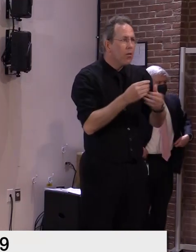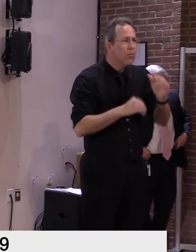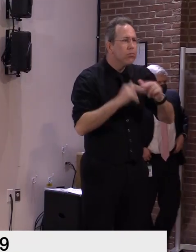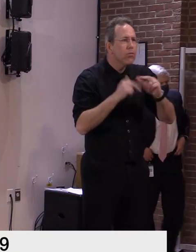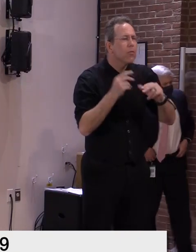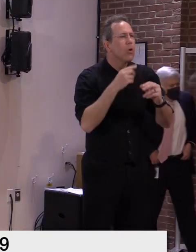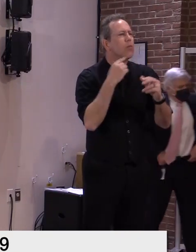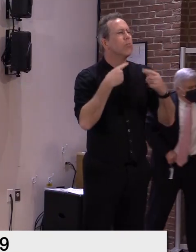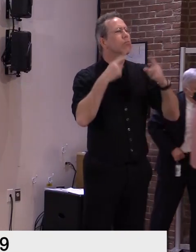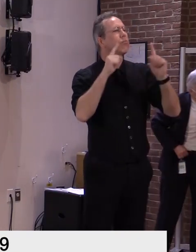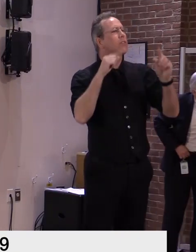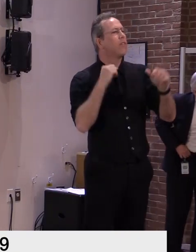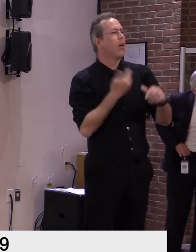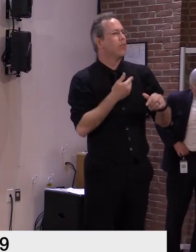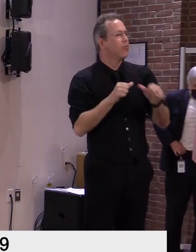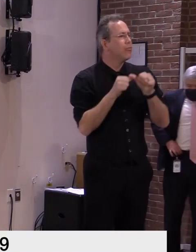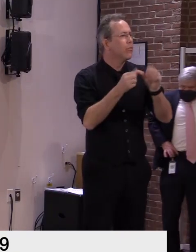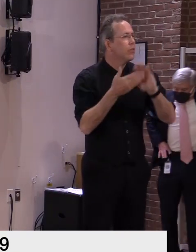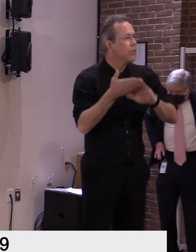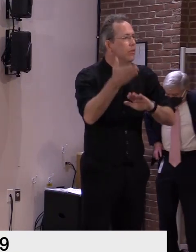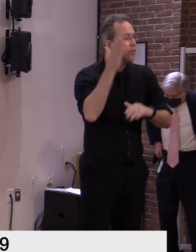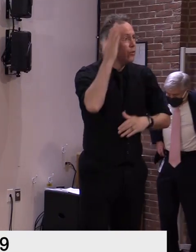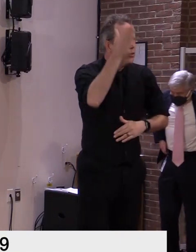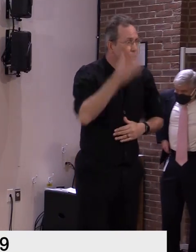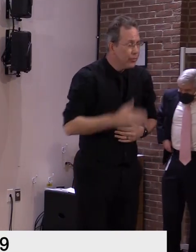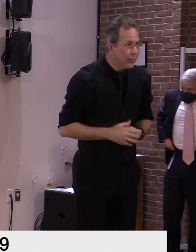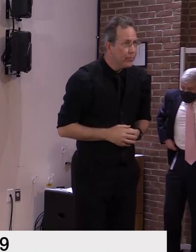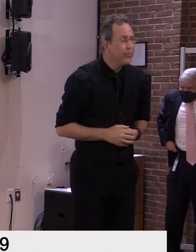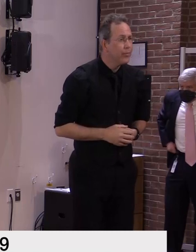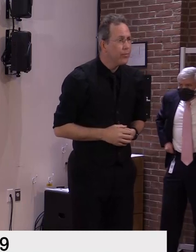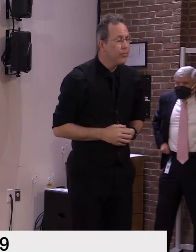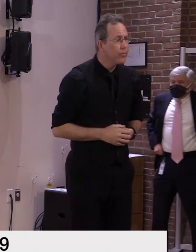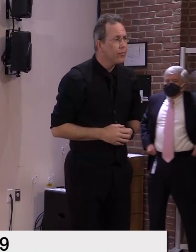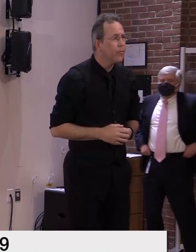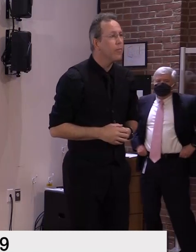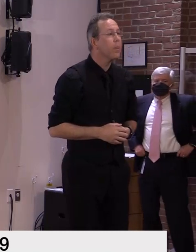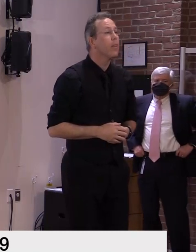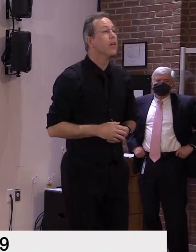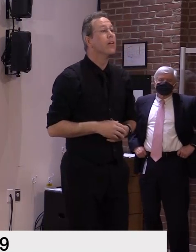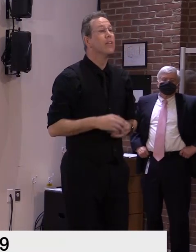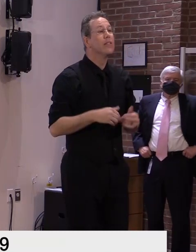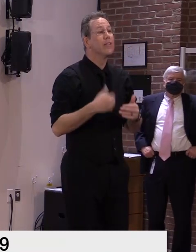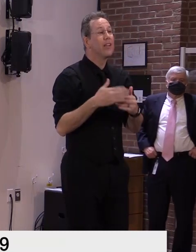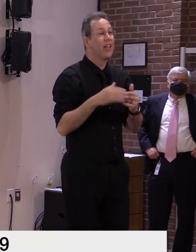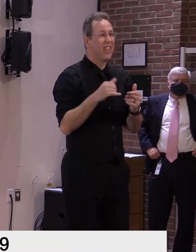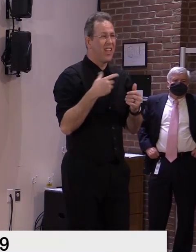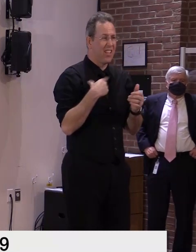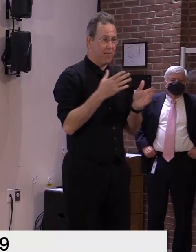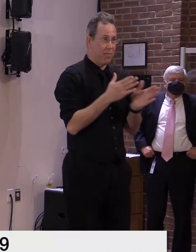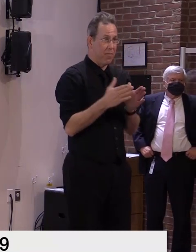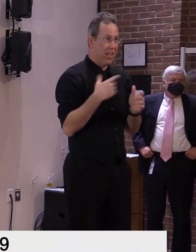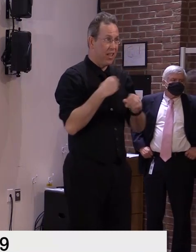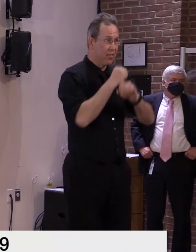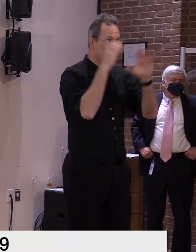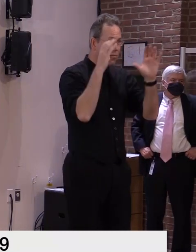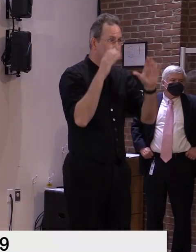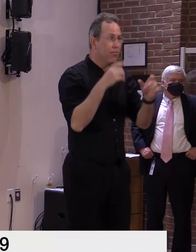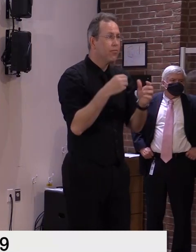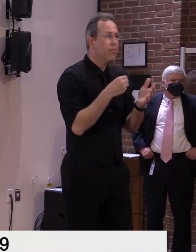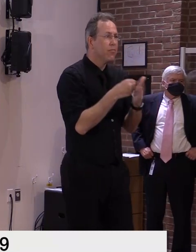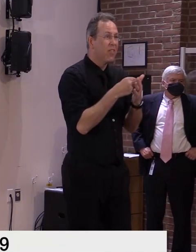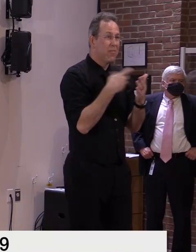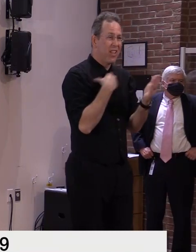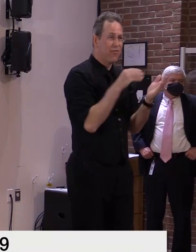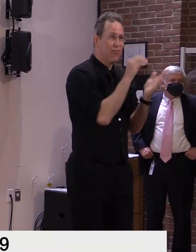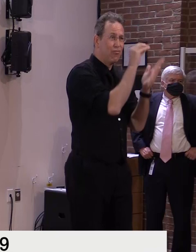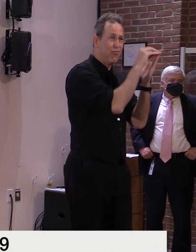state. Earlier this week, I outlined my plan for how I'd like to spend this $1 billion.